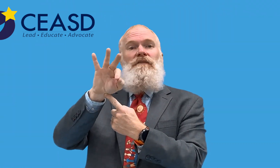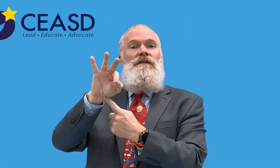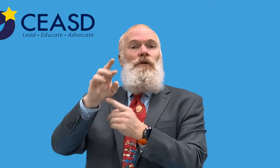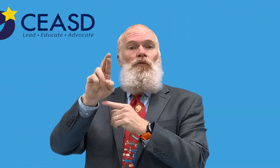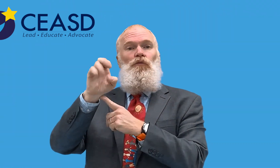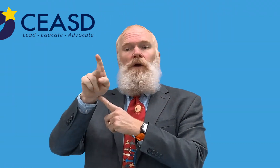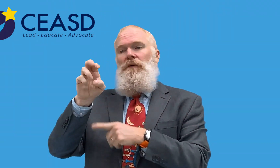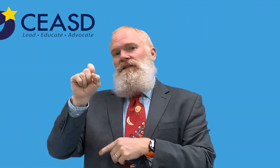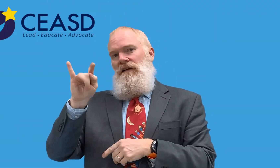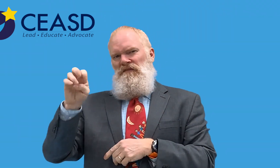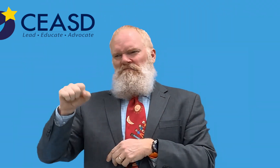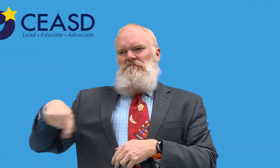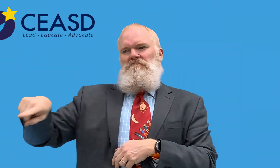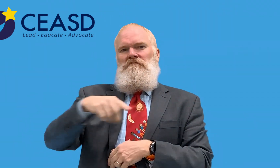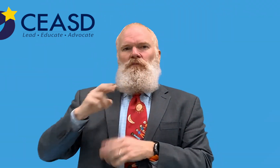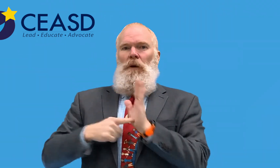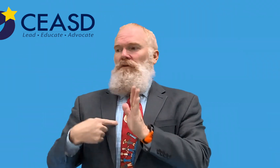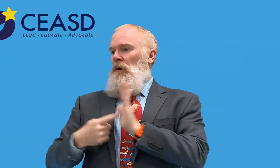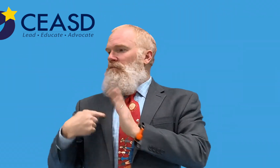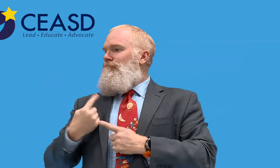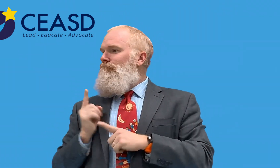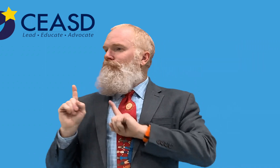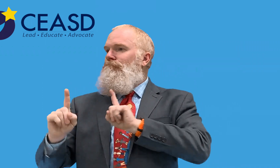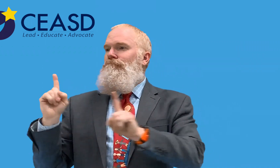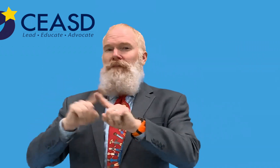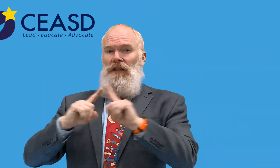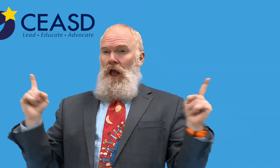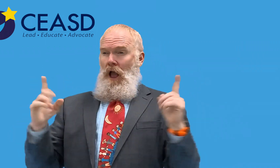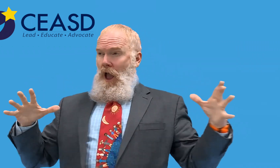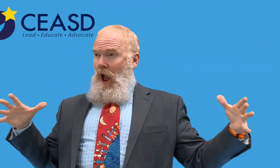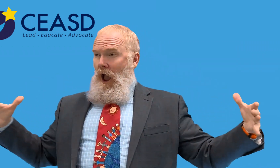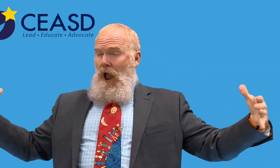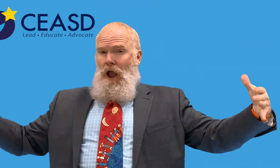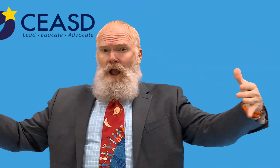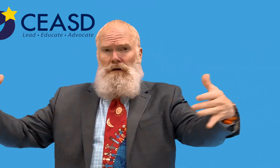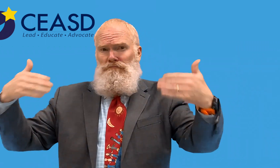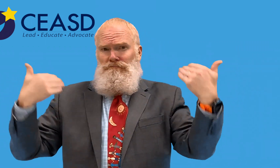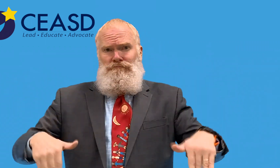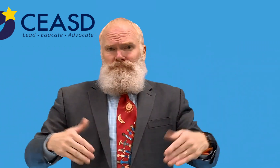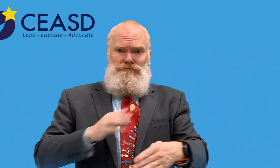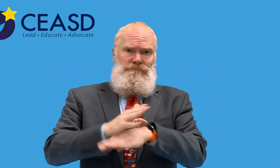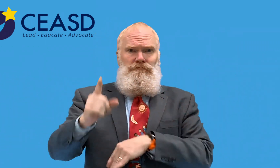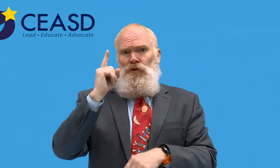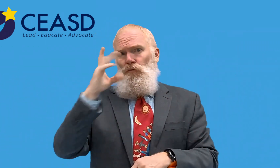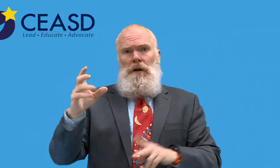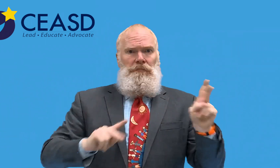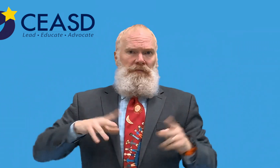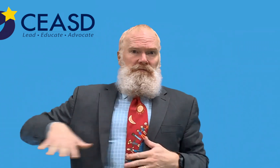These representatives come from all over and comprised of approximately 100 individuals. The next challenge